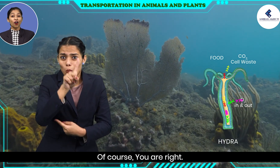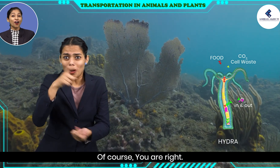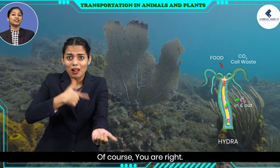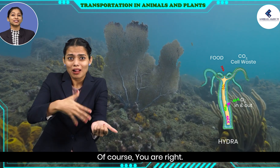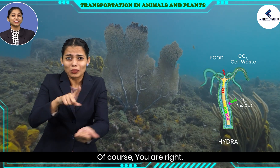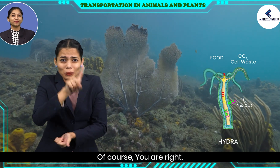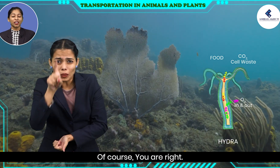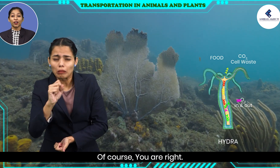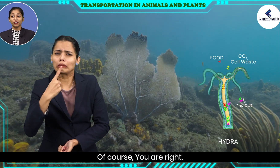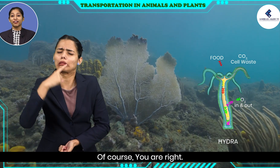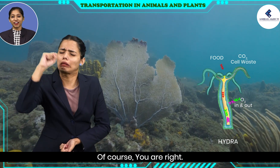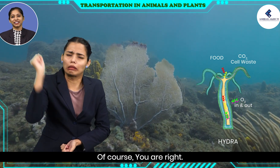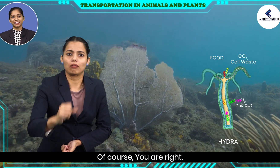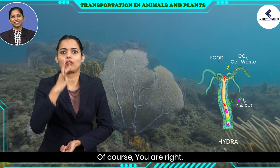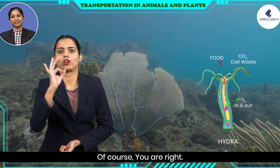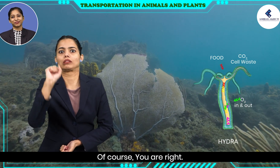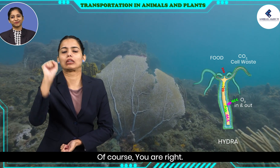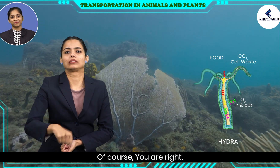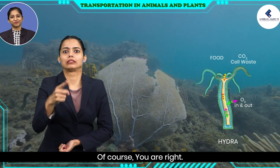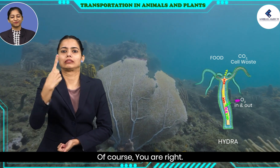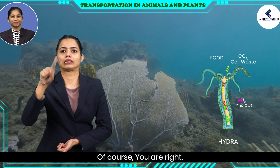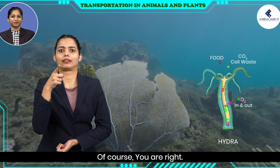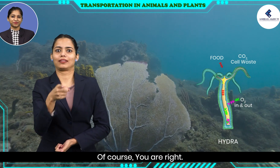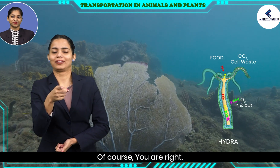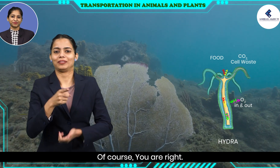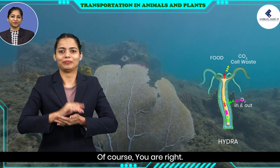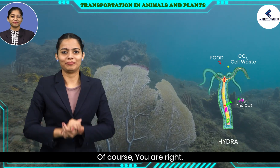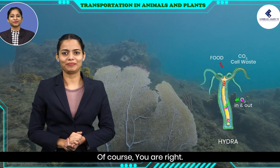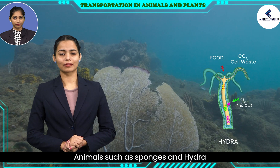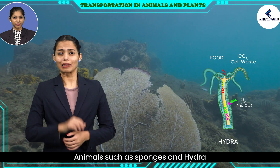Of course, you are right.